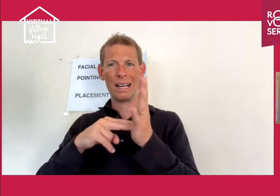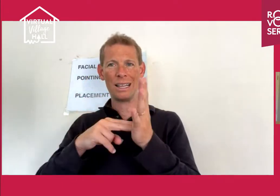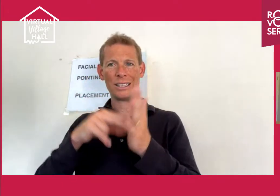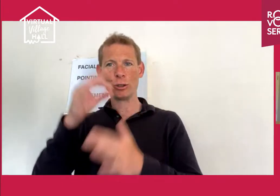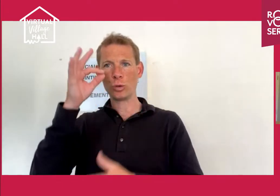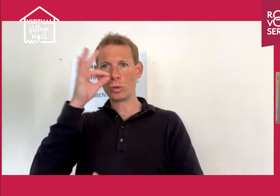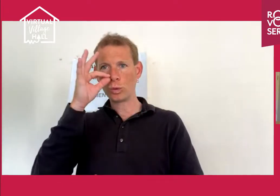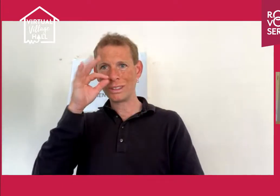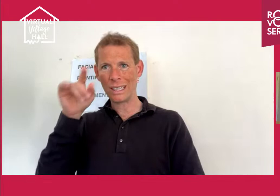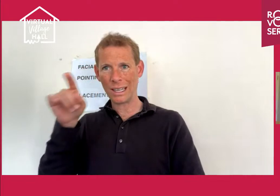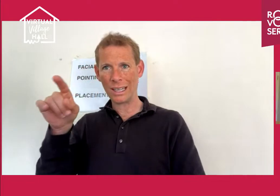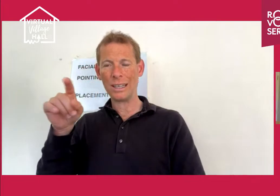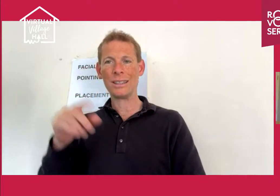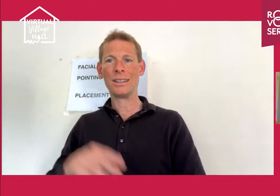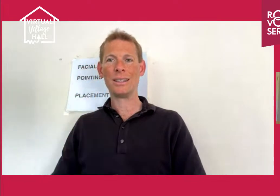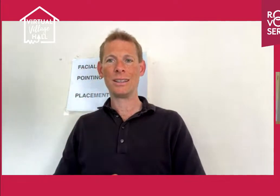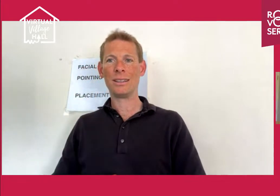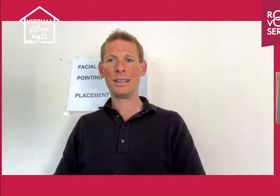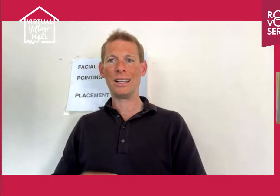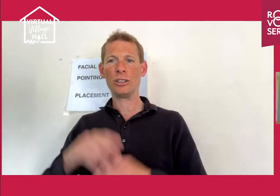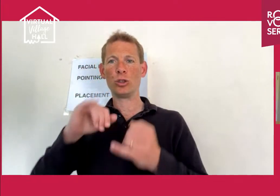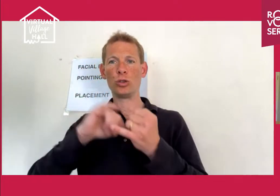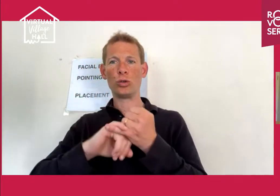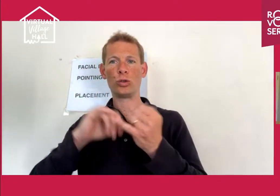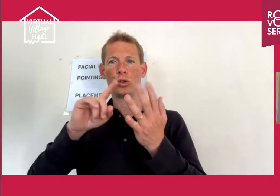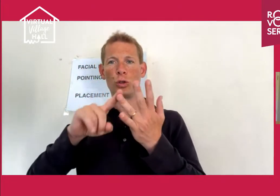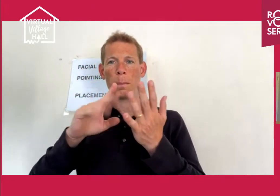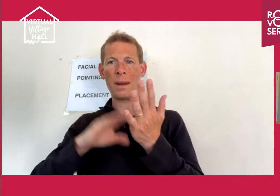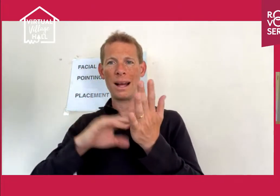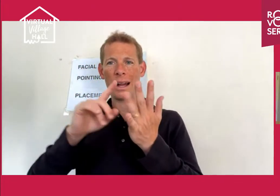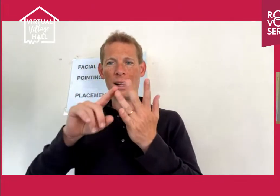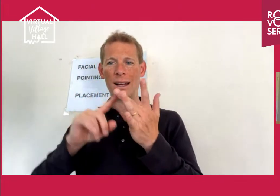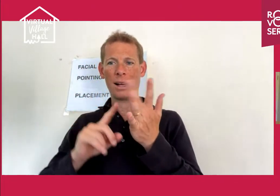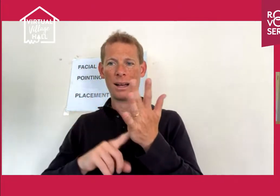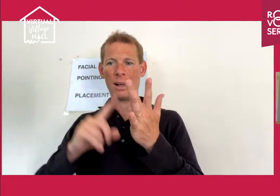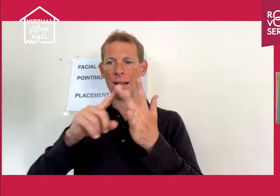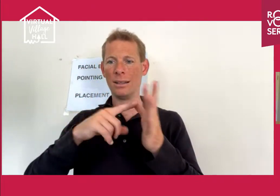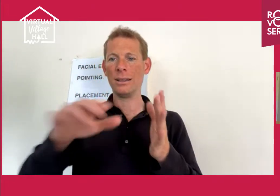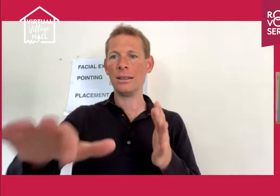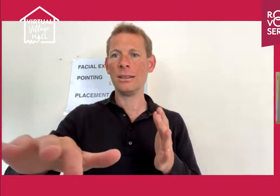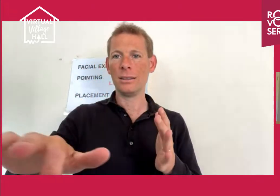She talked about Sudan and the troubles that have been happening there, and Somalia.